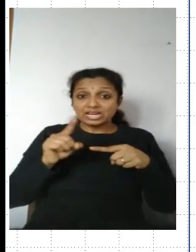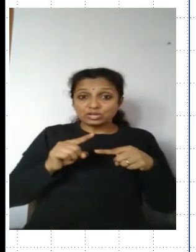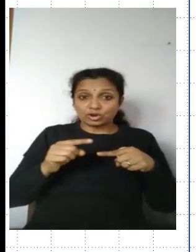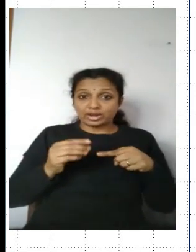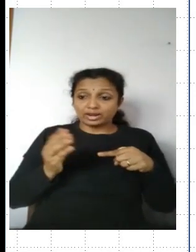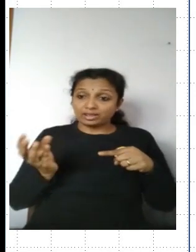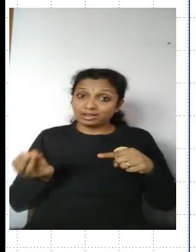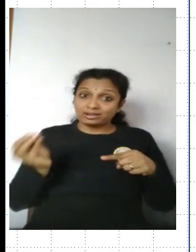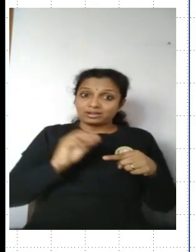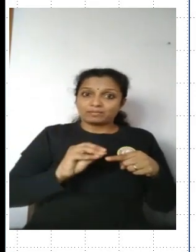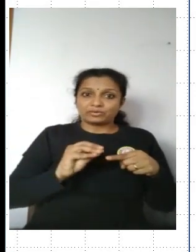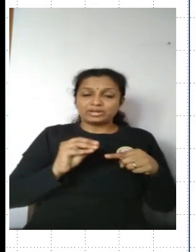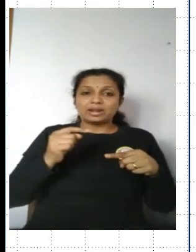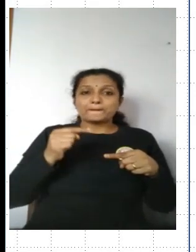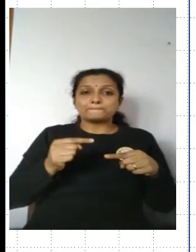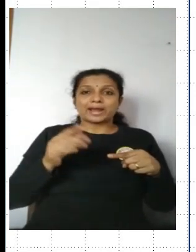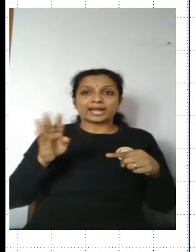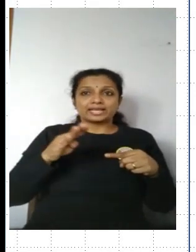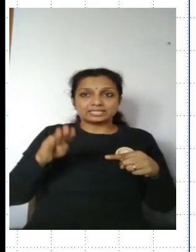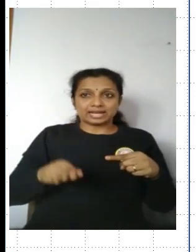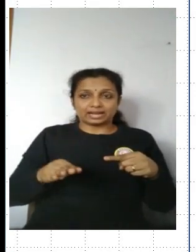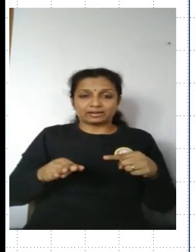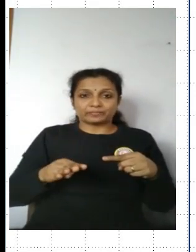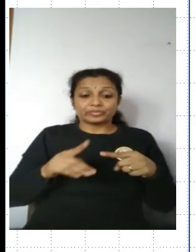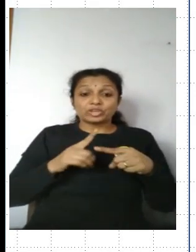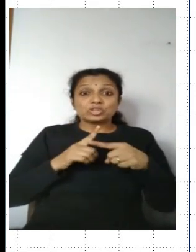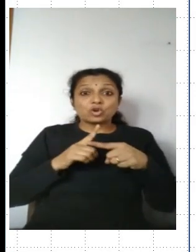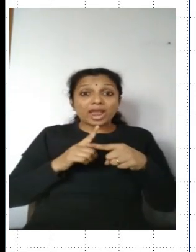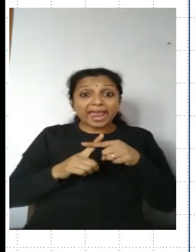term is missing. So you can say